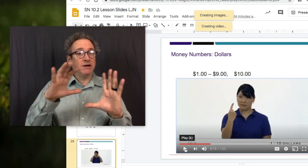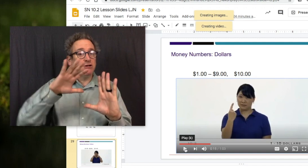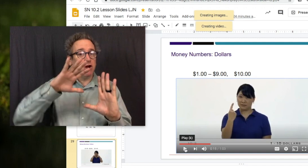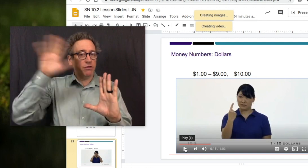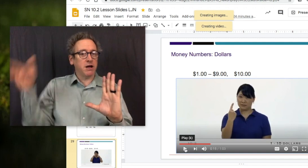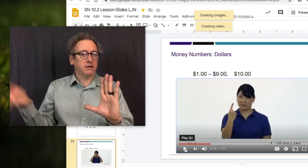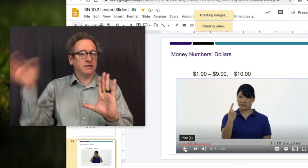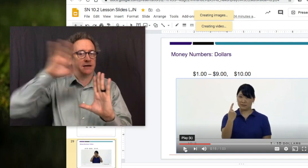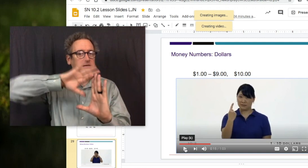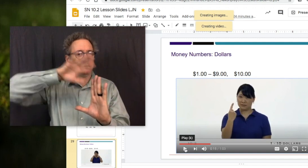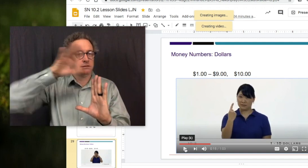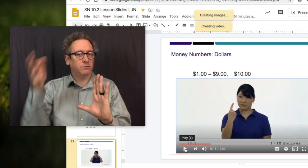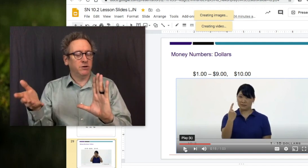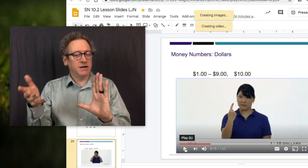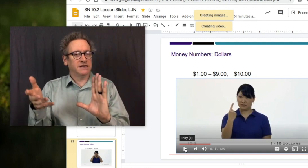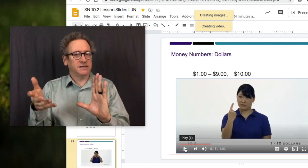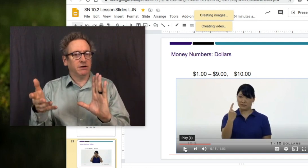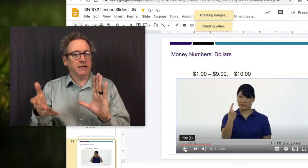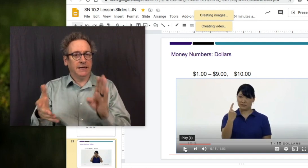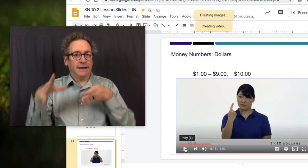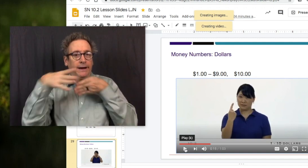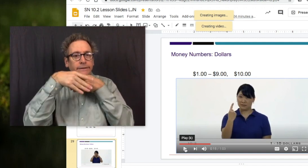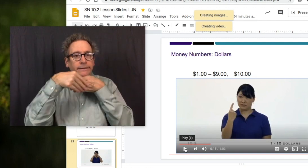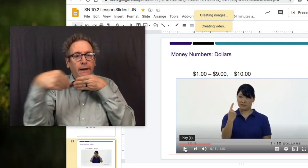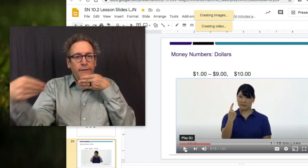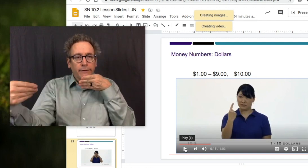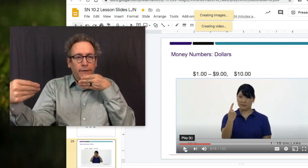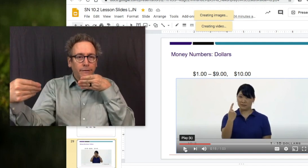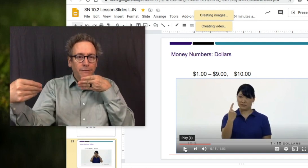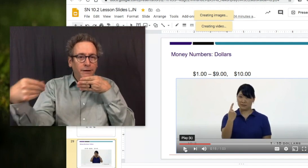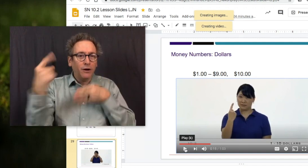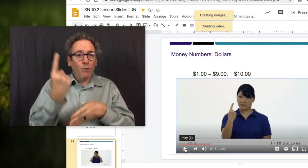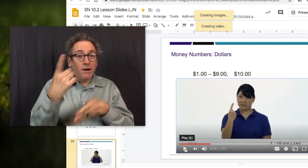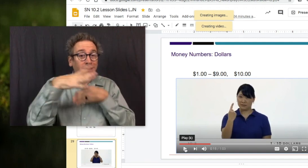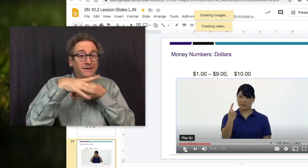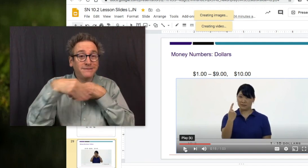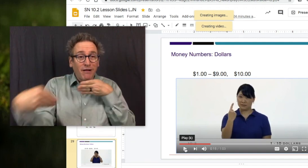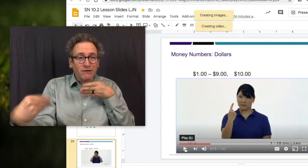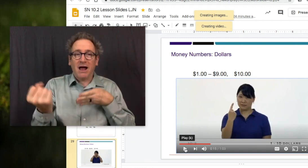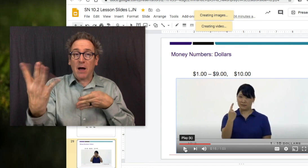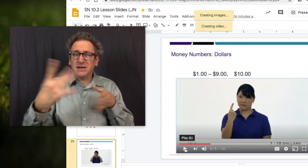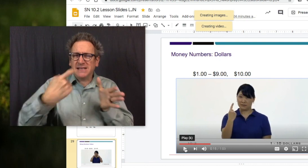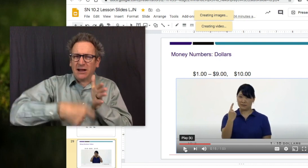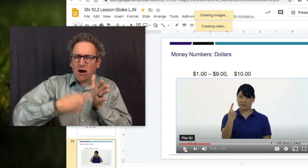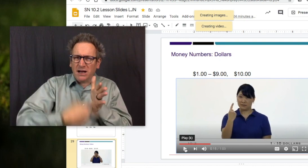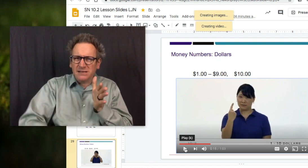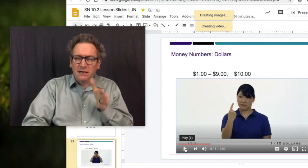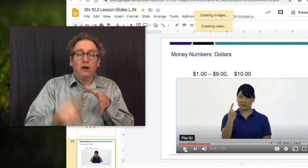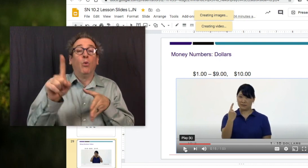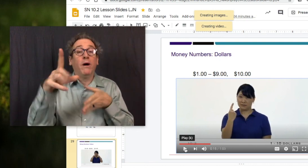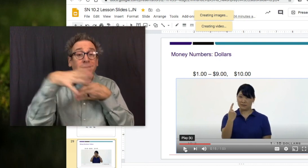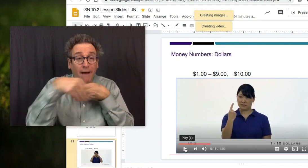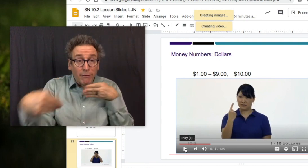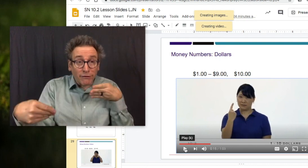Because we already know the context, we don't necessarily need that. $1. How much does that